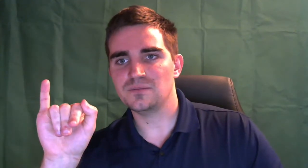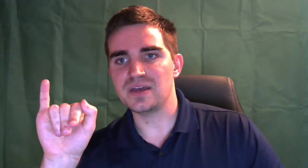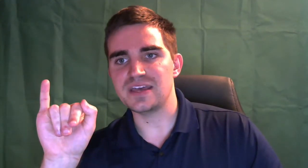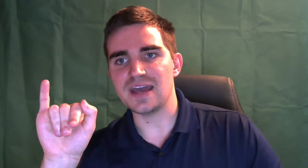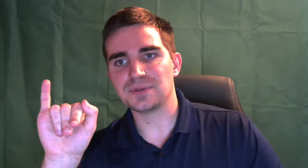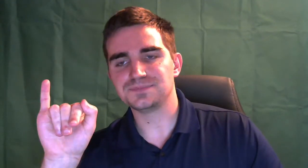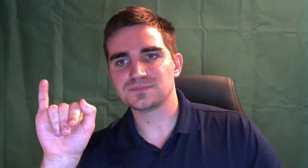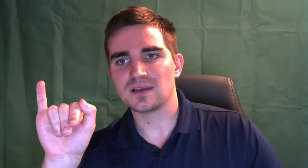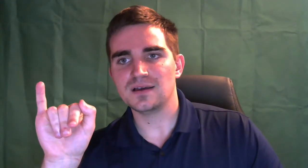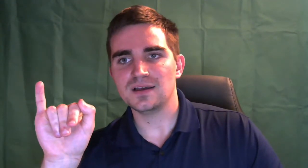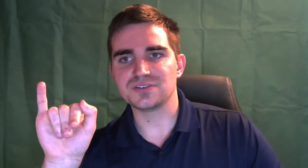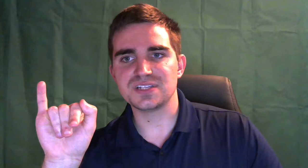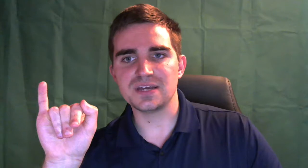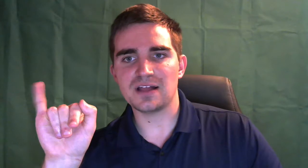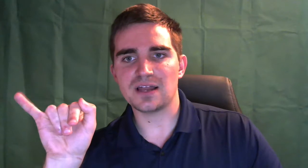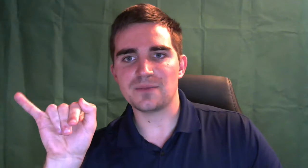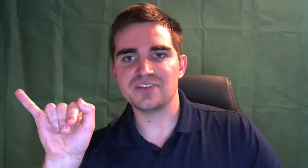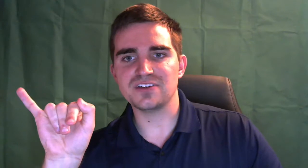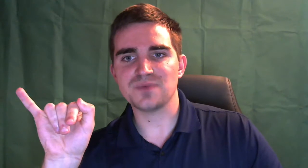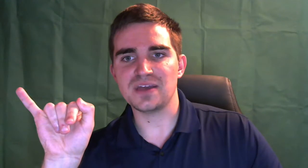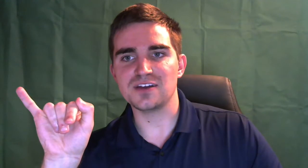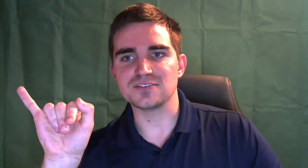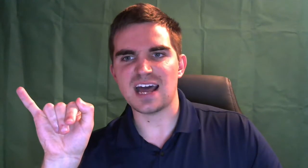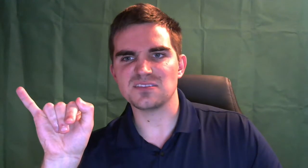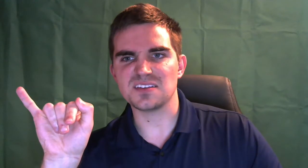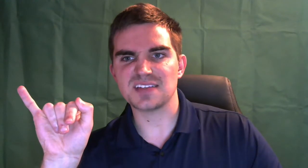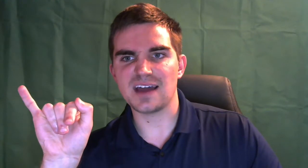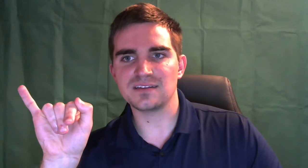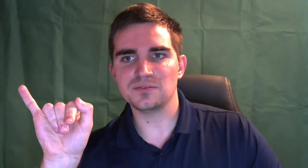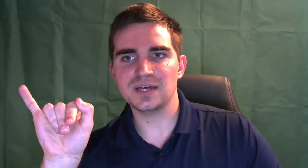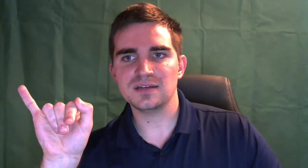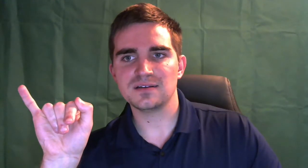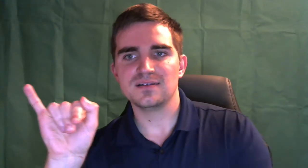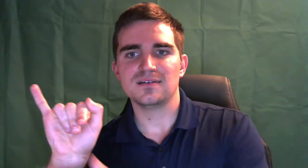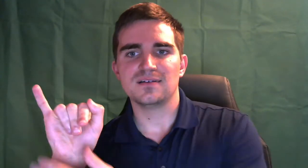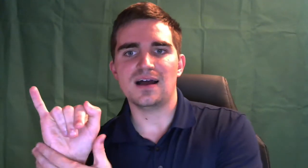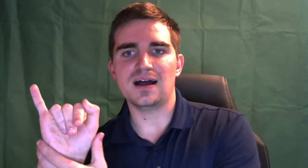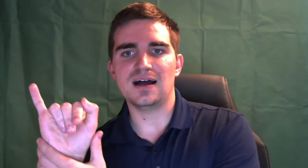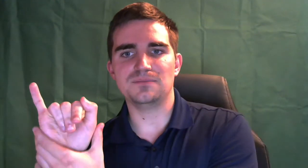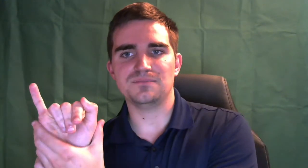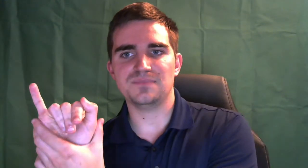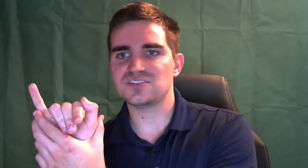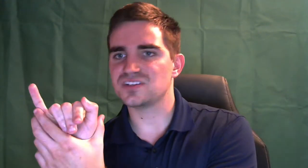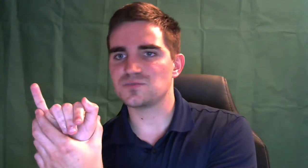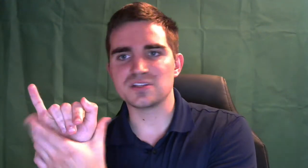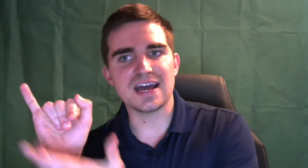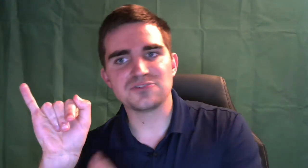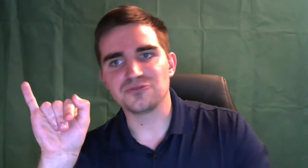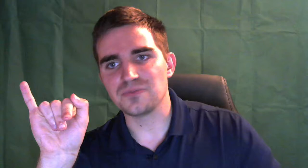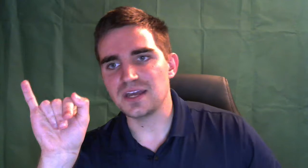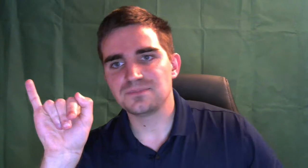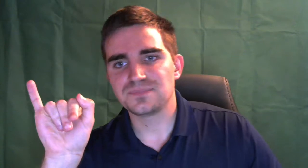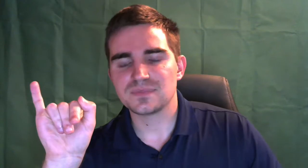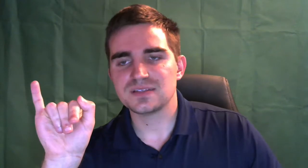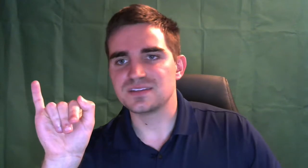pinky up. You'll see in a lot of my videos, my pinky goes out to the side a little bit. That's just what's natural for me. It's the